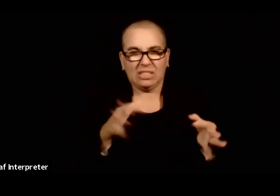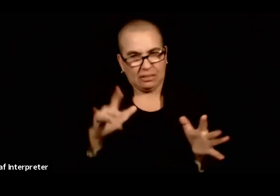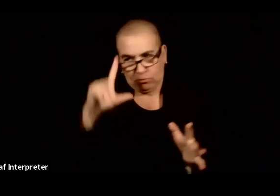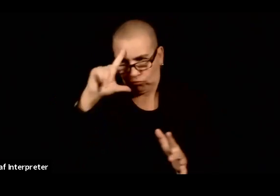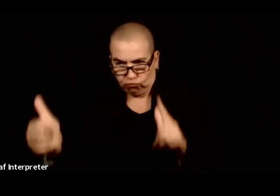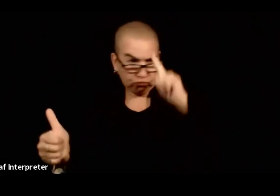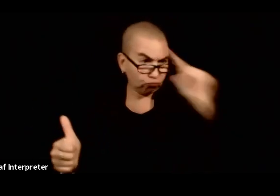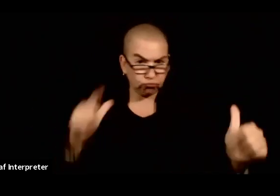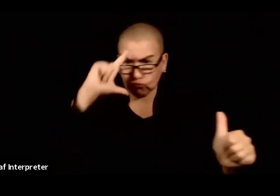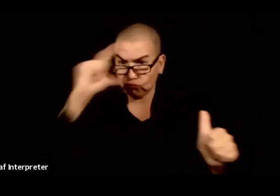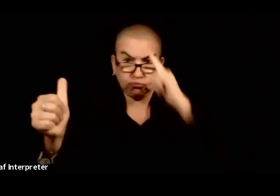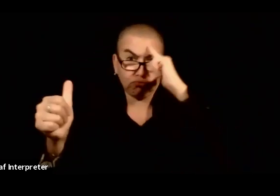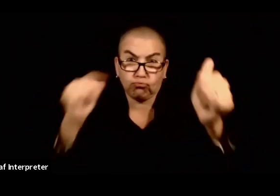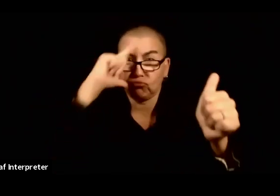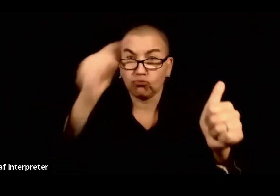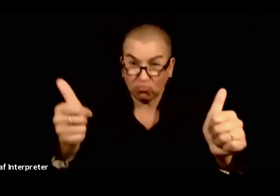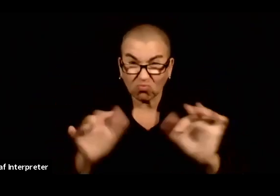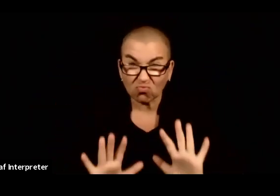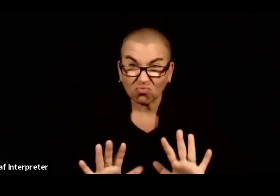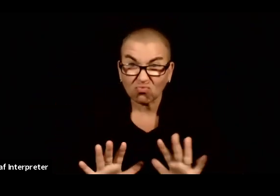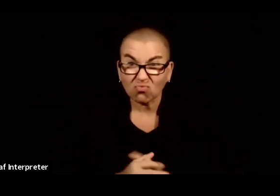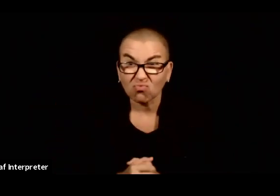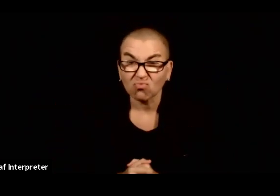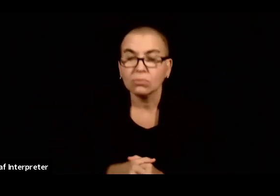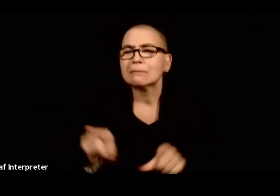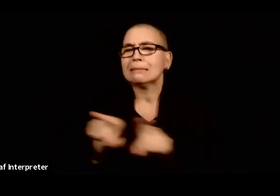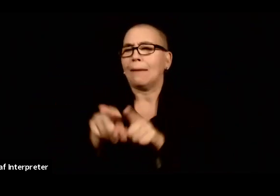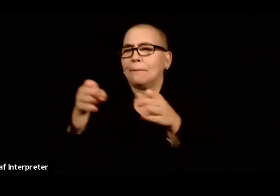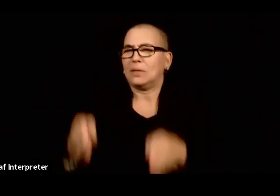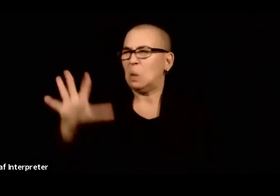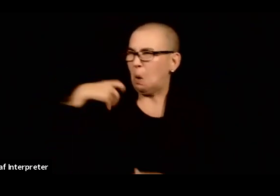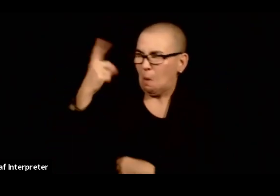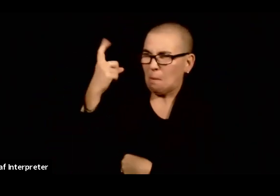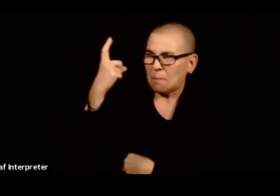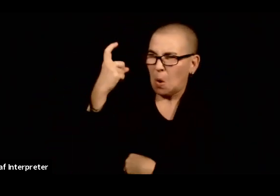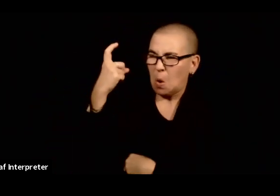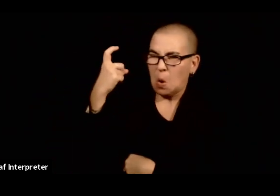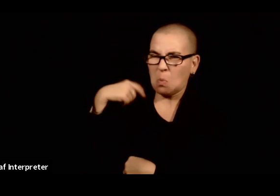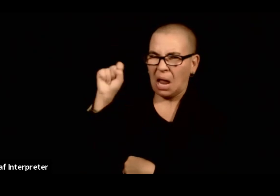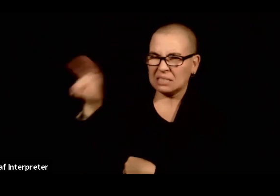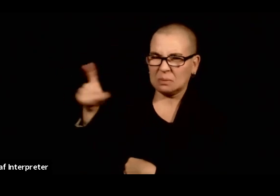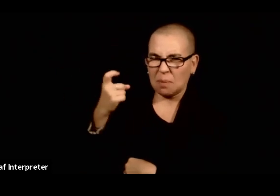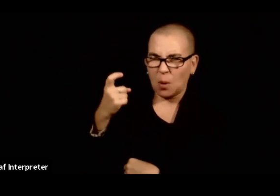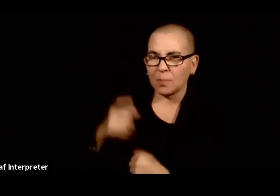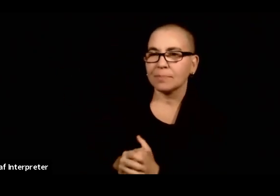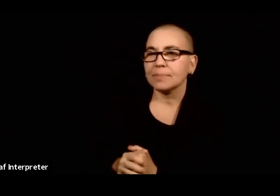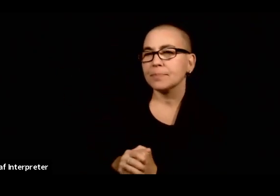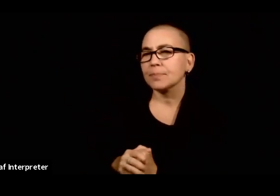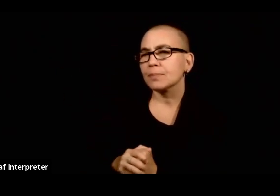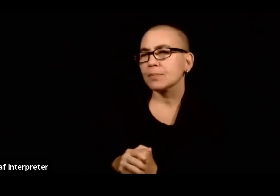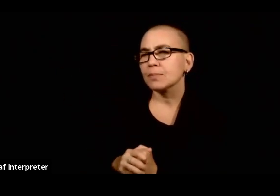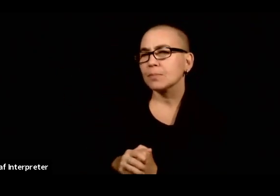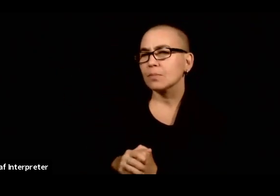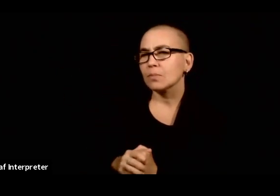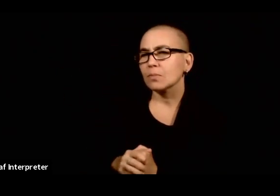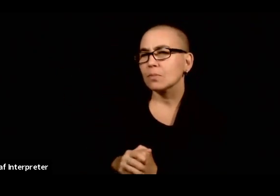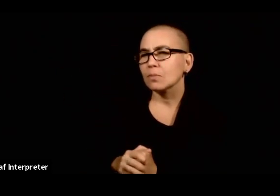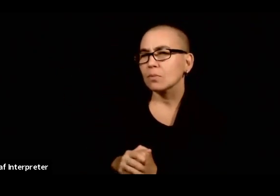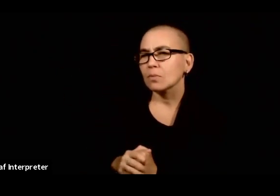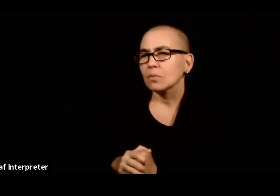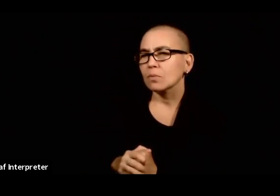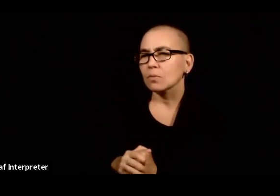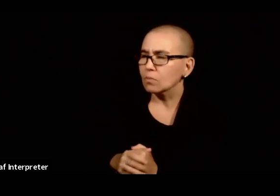wondering, why 28 days? We've heard a lot about 14, maybe 21 days, but why 28 days? The 28